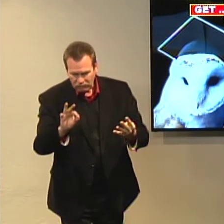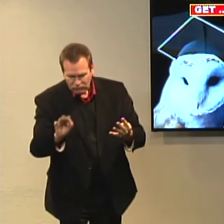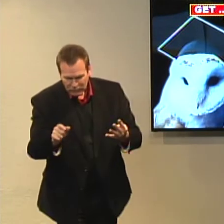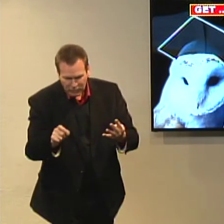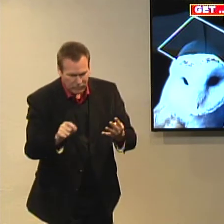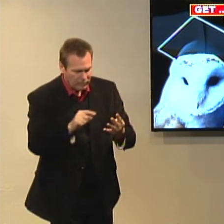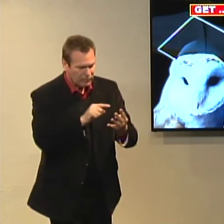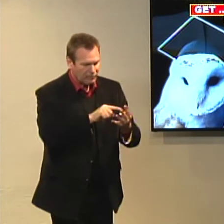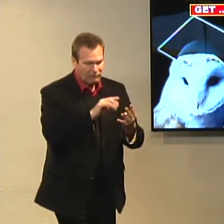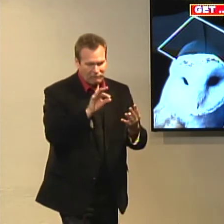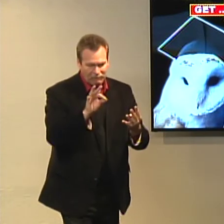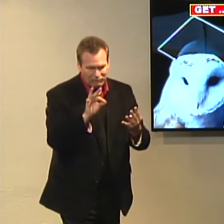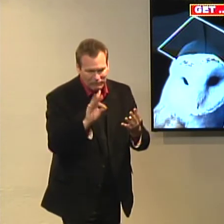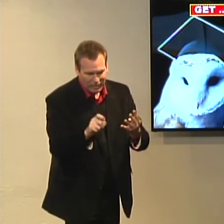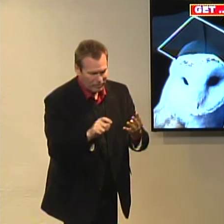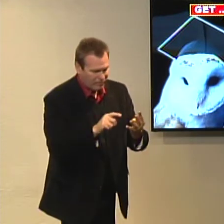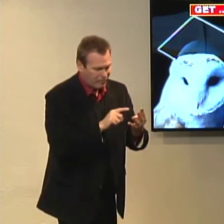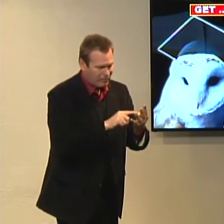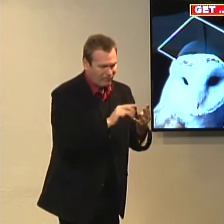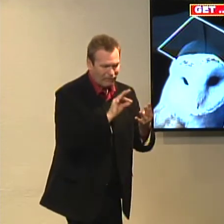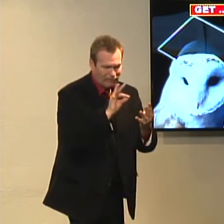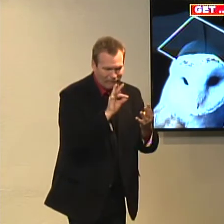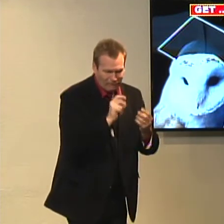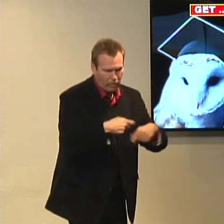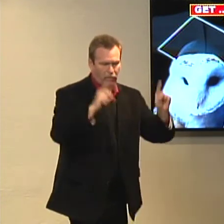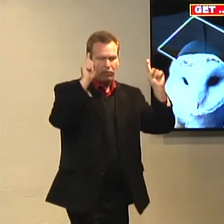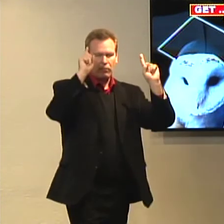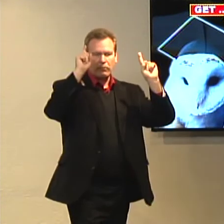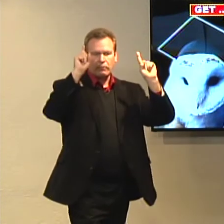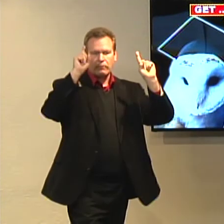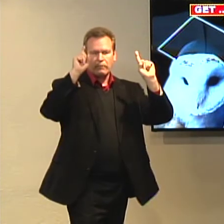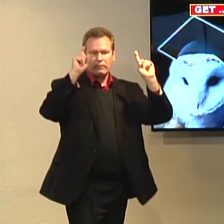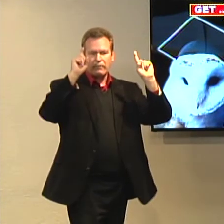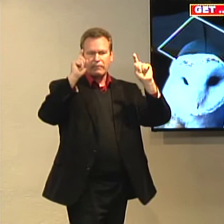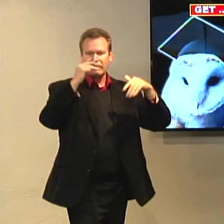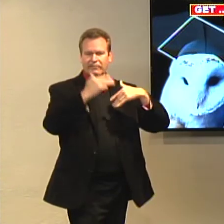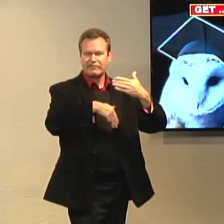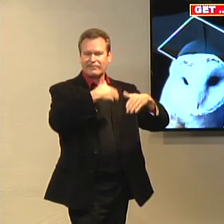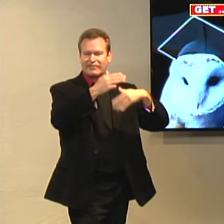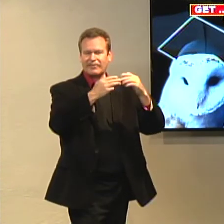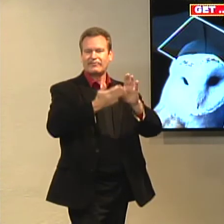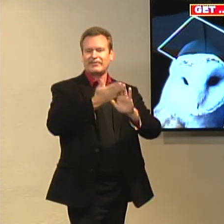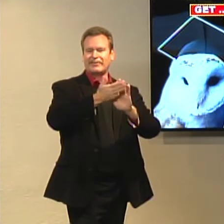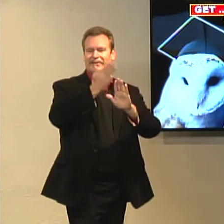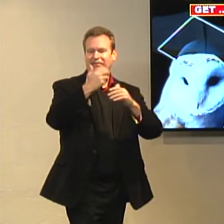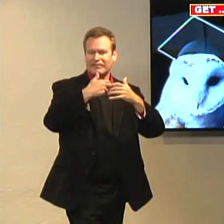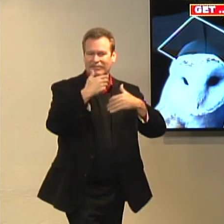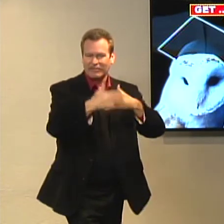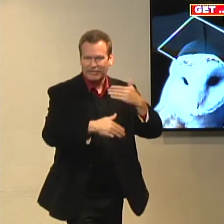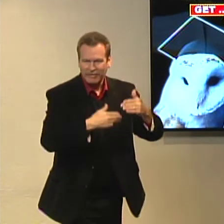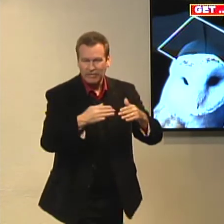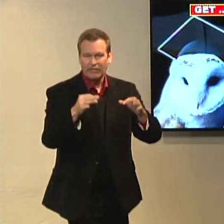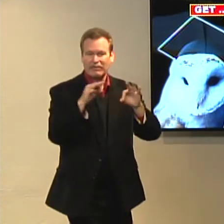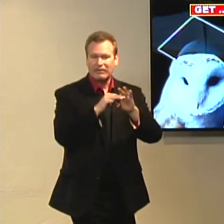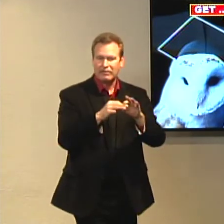wrong. So they fix one thing, they fix another thing, they fix it. And then they can oftentimes fix and get the vehicle to continue